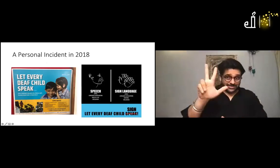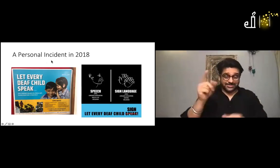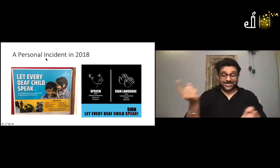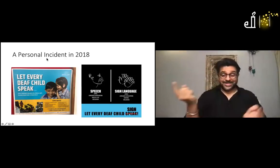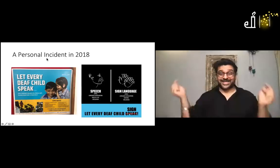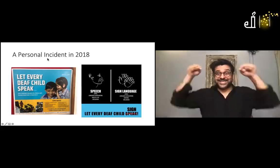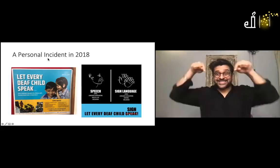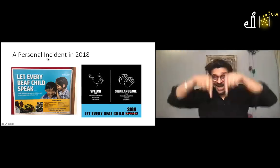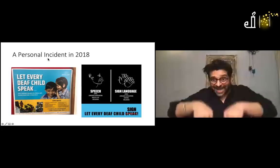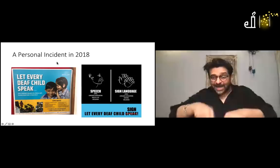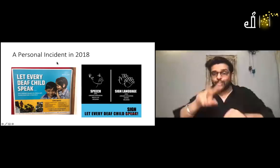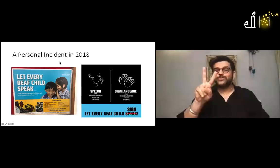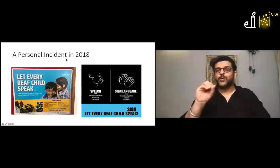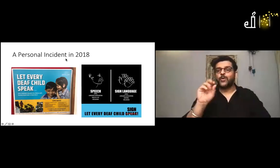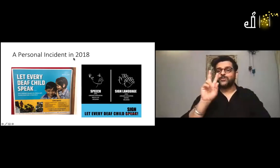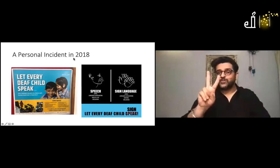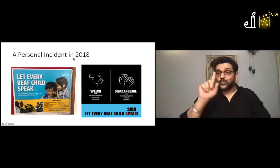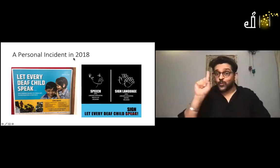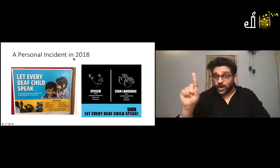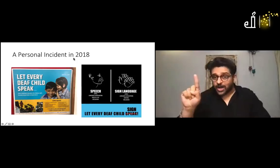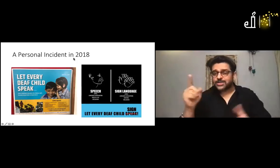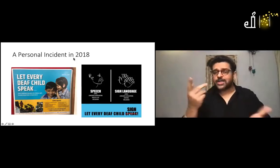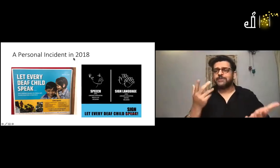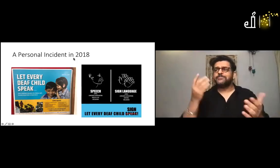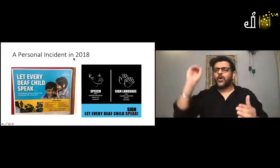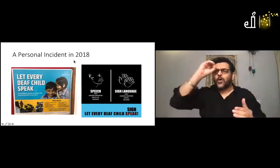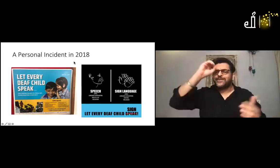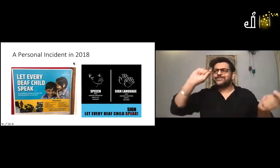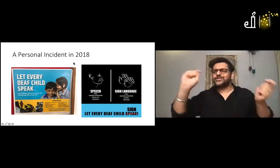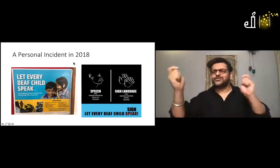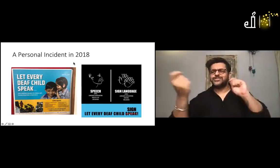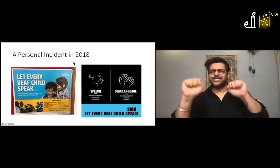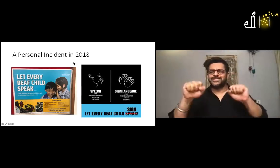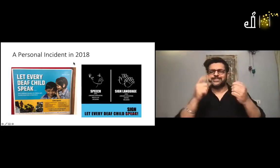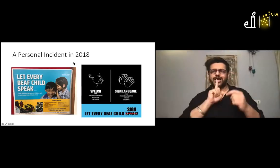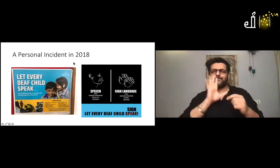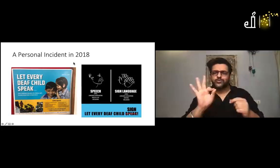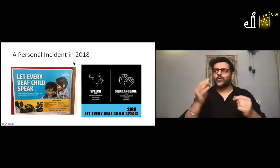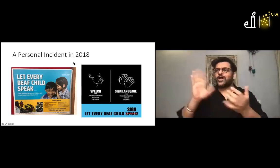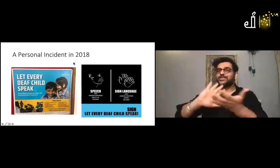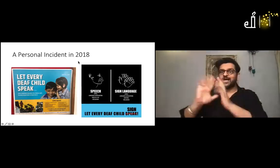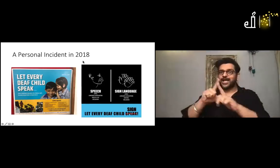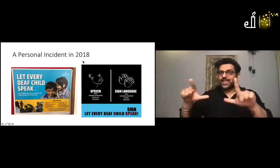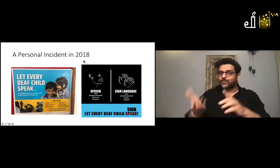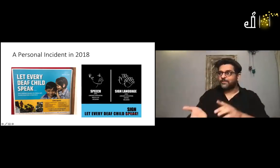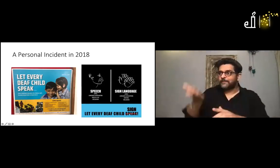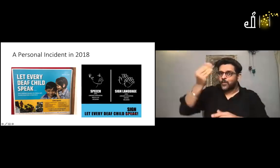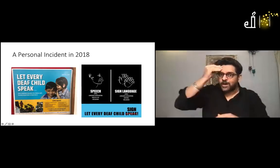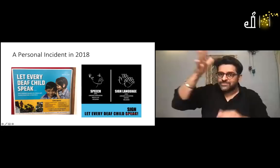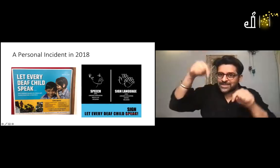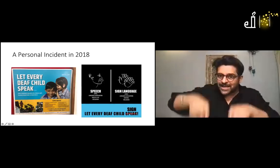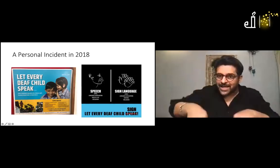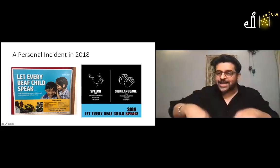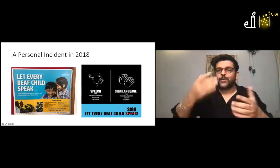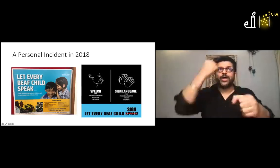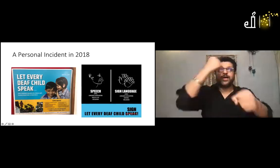In 2018 till now, it's 2021, and the opinions have changed. Yes, I'm sure,